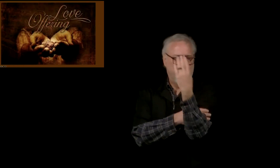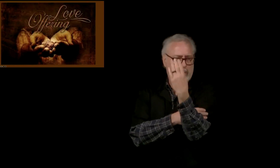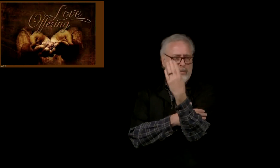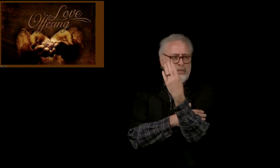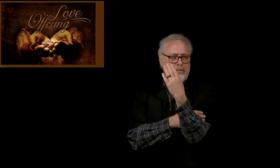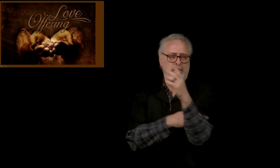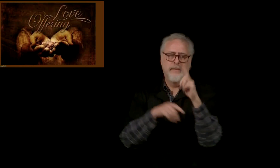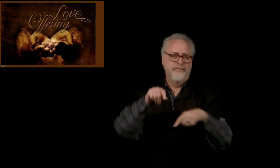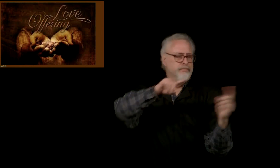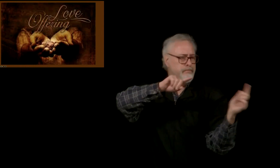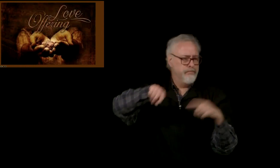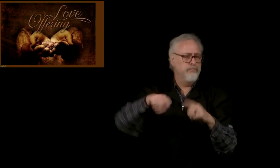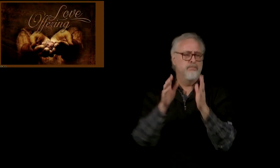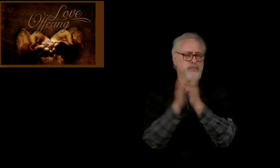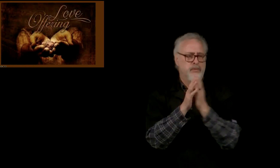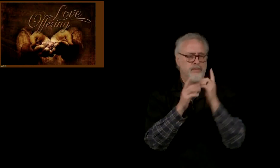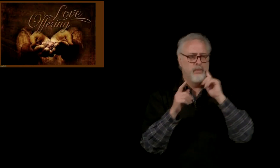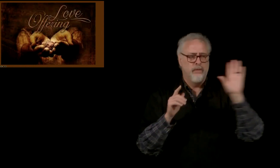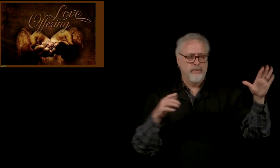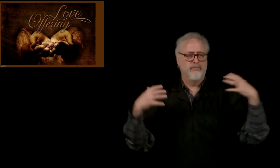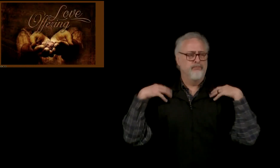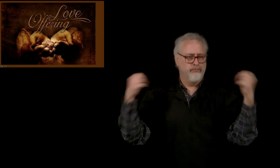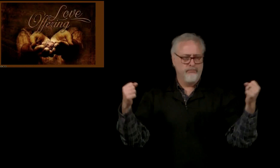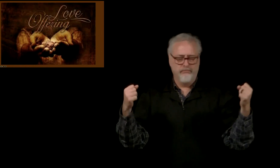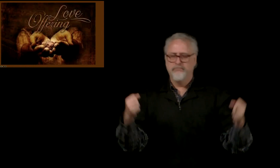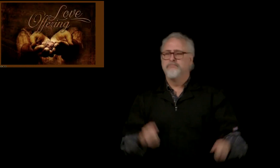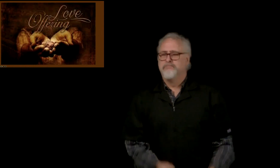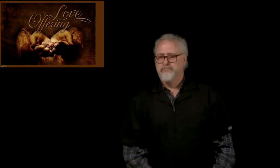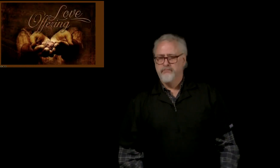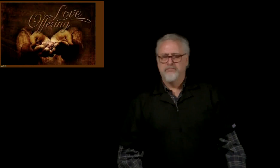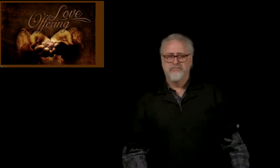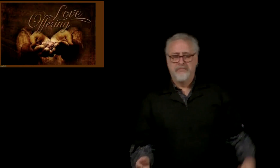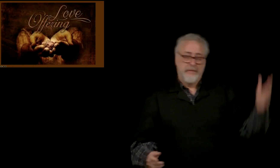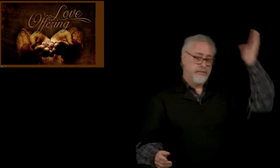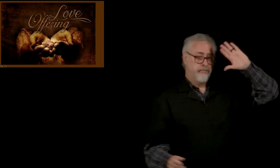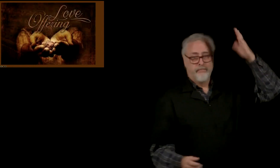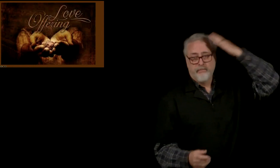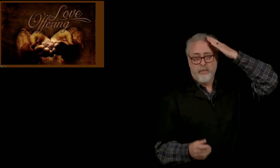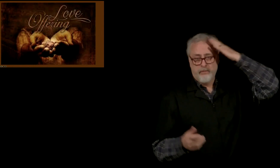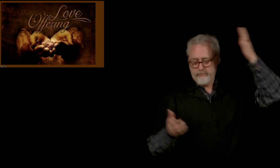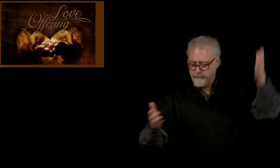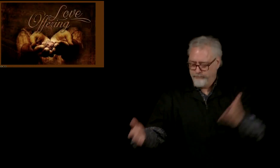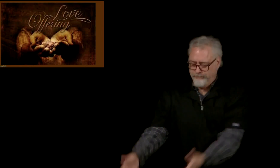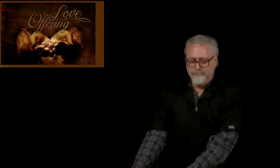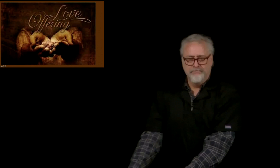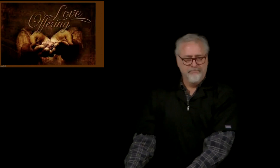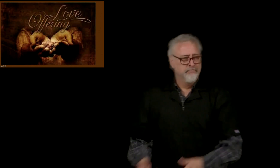So Clem is sick this morning and didn't come, so we want to pray for his recovery and health, if you know.